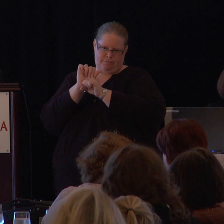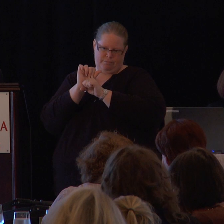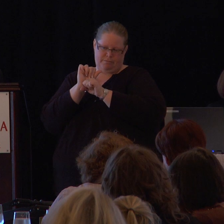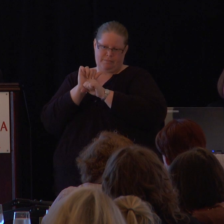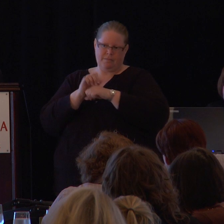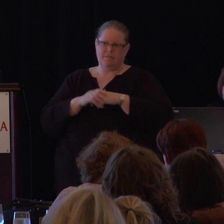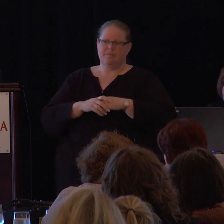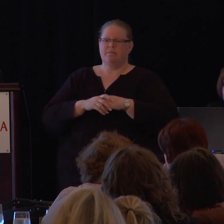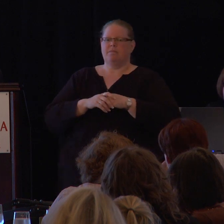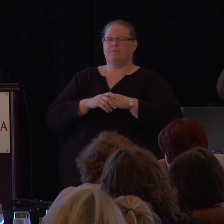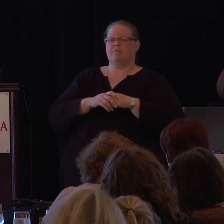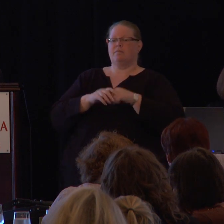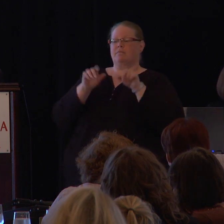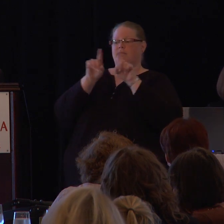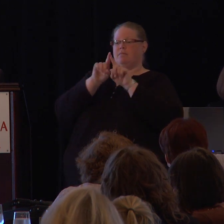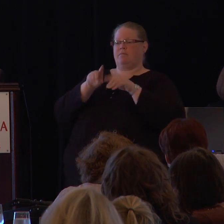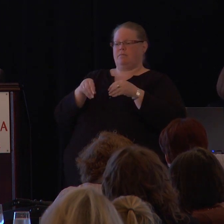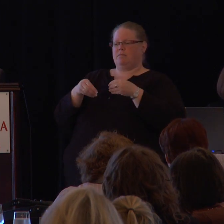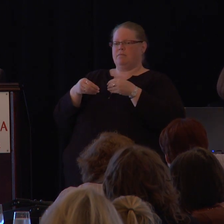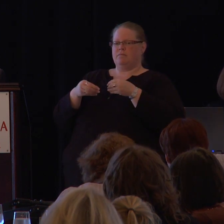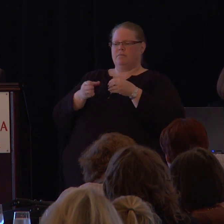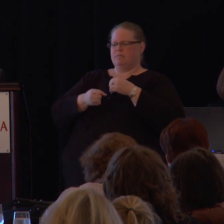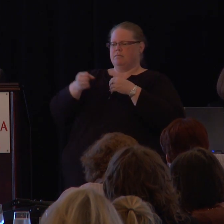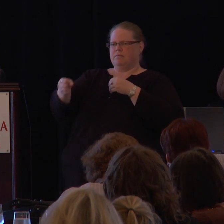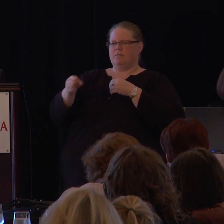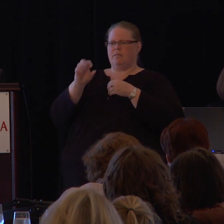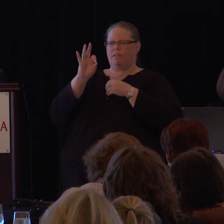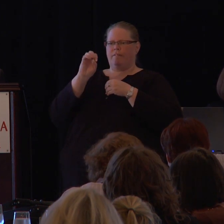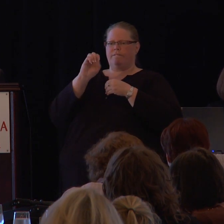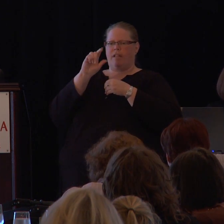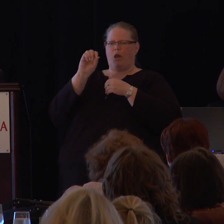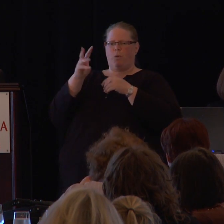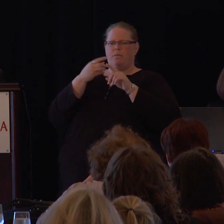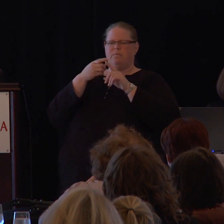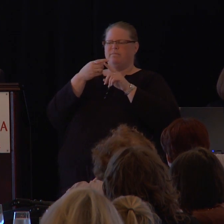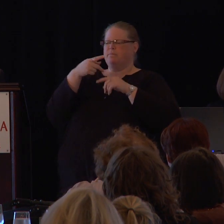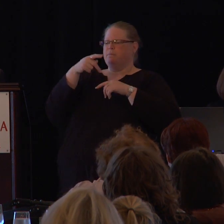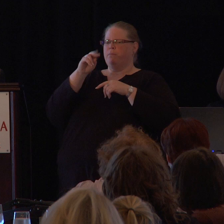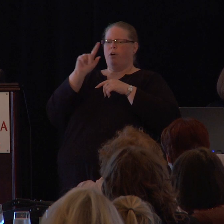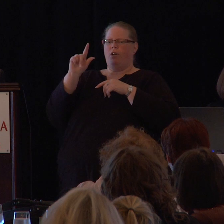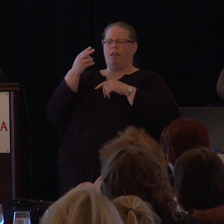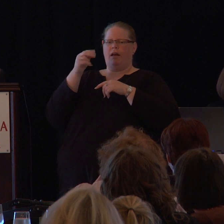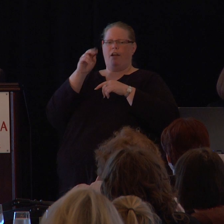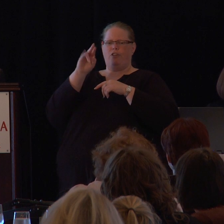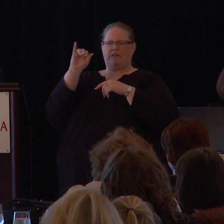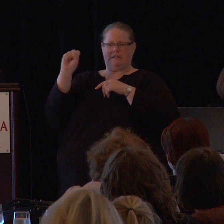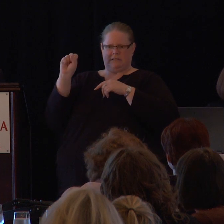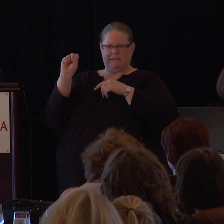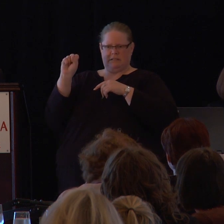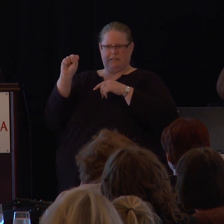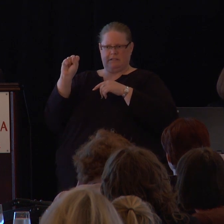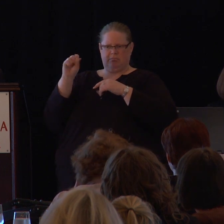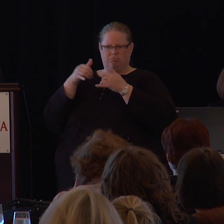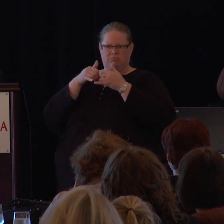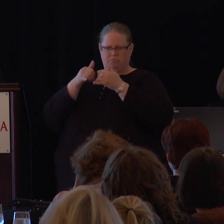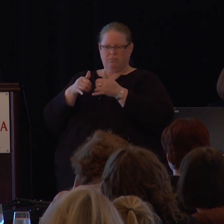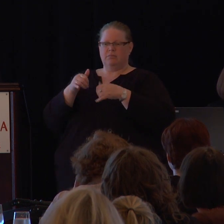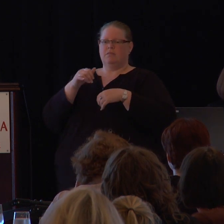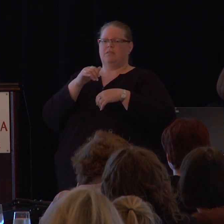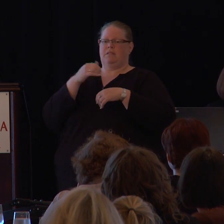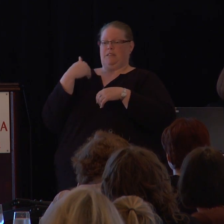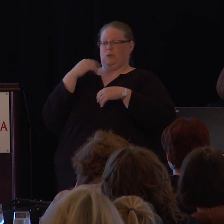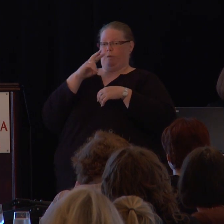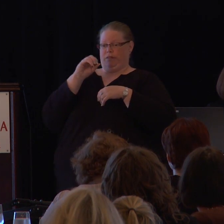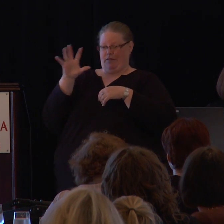appointed a Paul Harris Fellow by Rotary International in February 2005 and a member of the Order of Canada